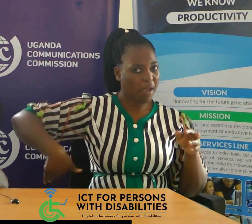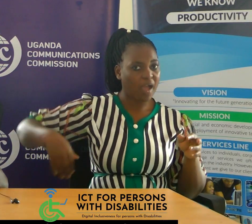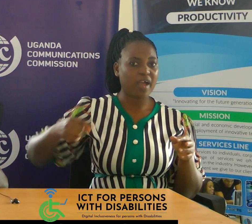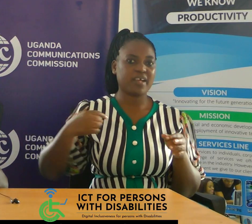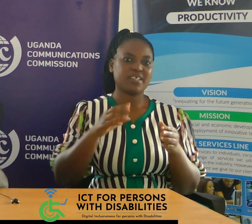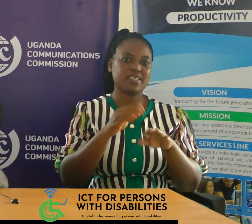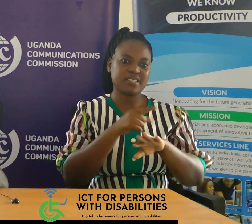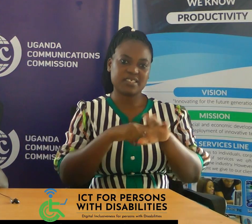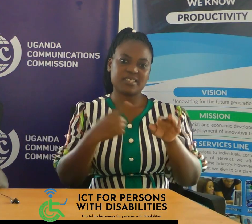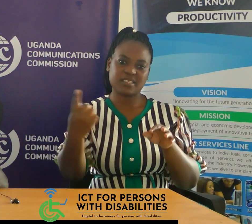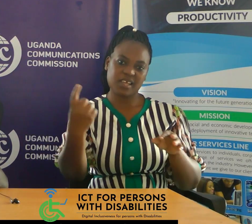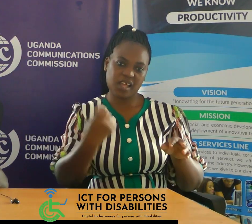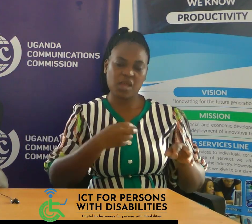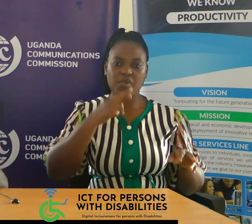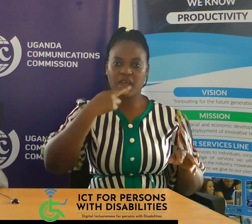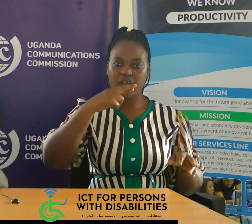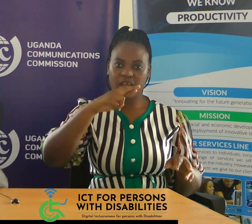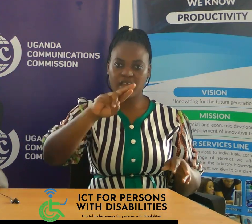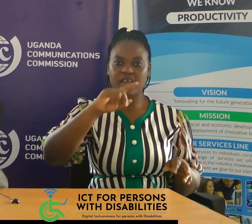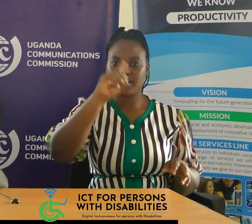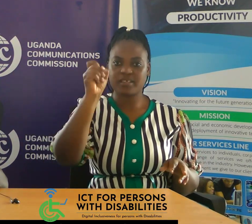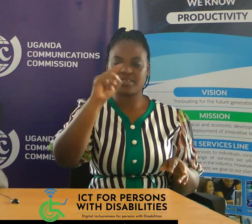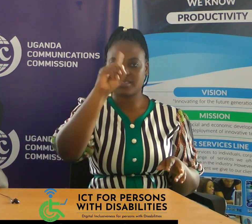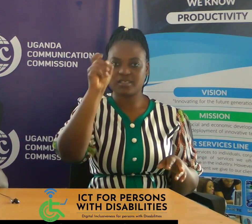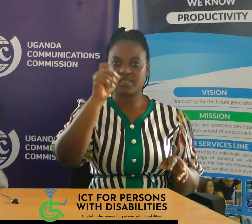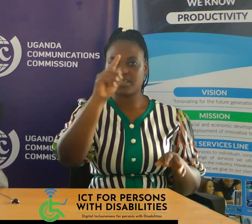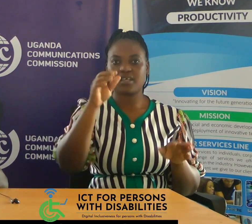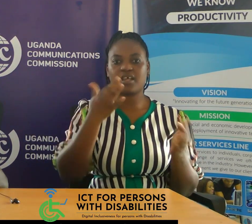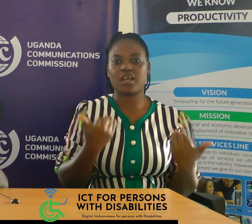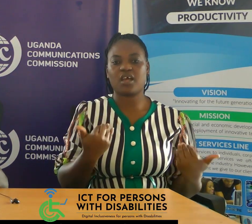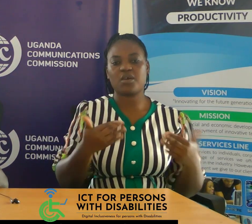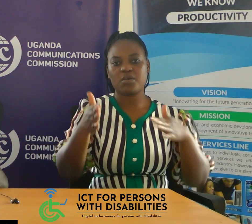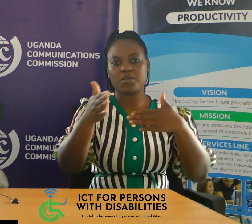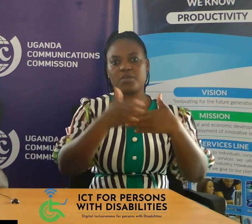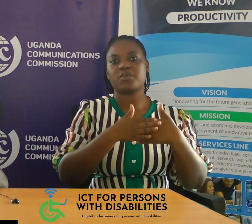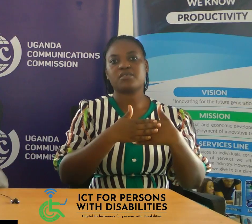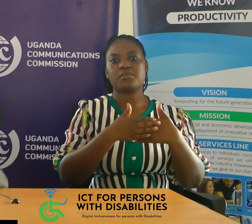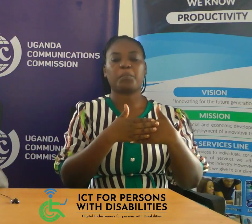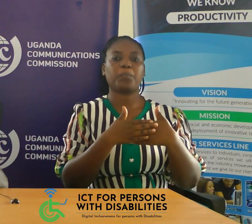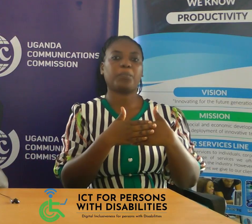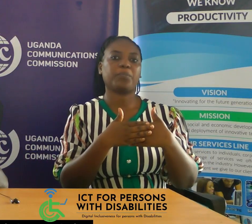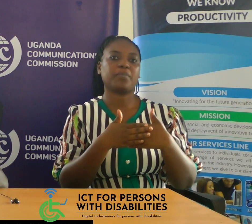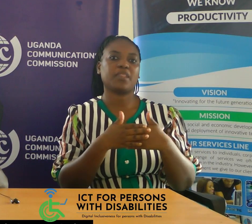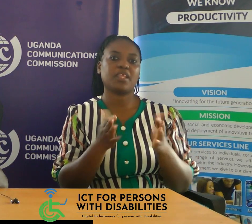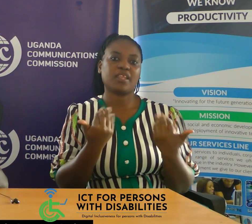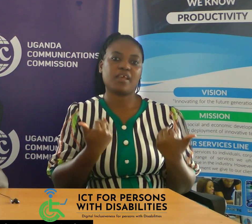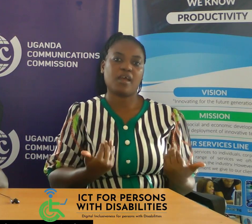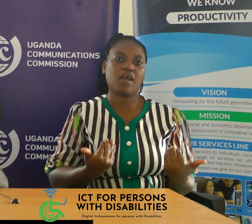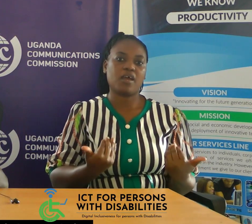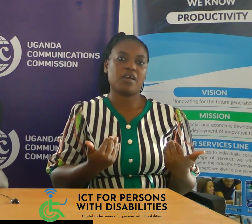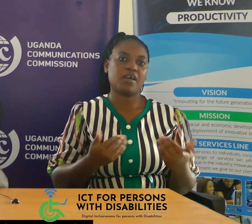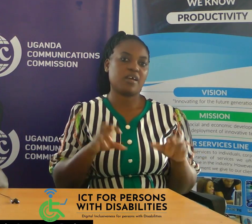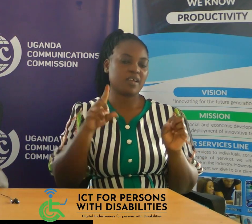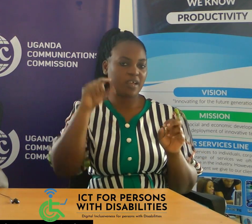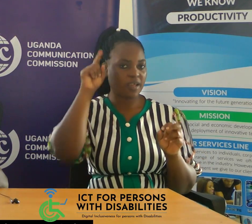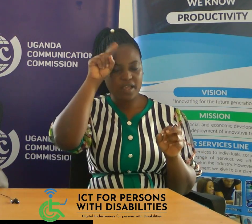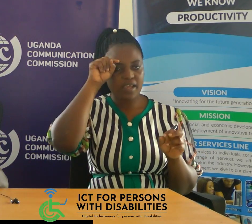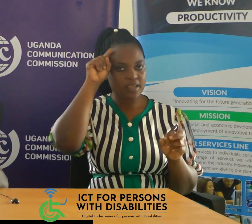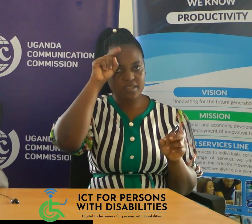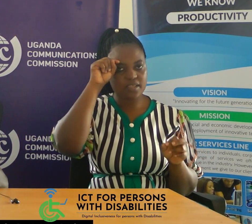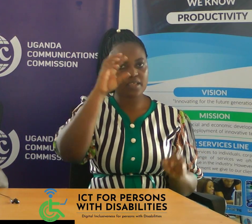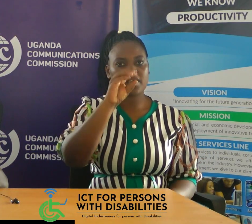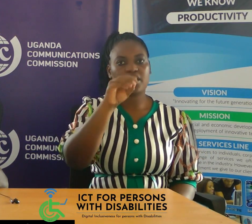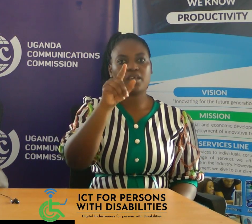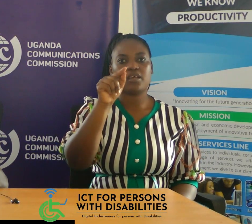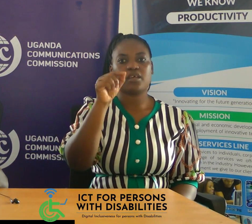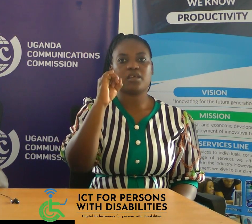later to answer your questions, and then we close up. So yeah, I think Mr.